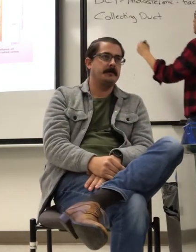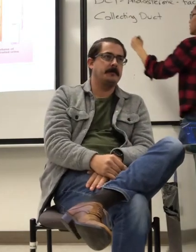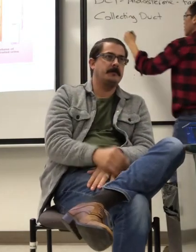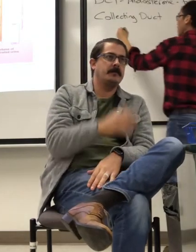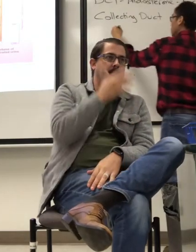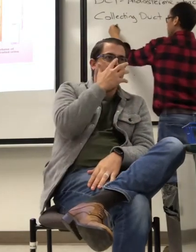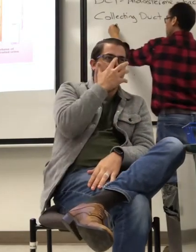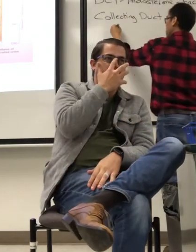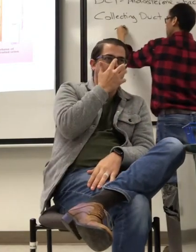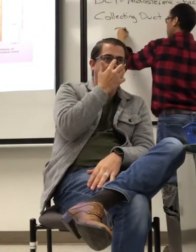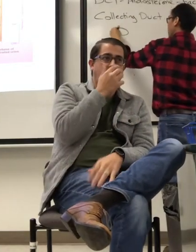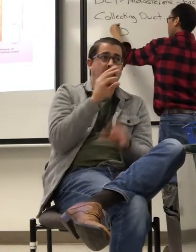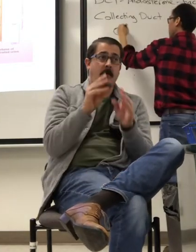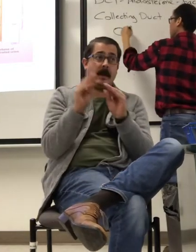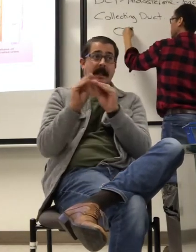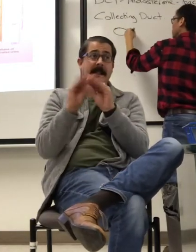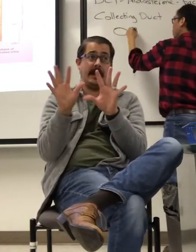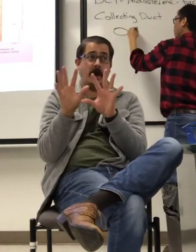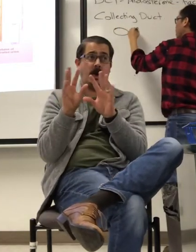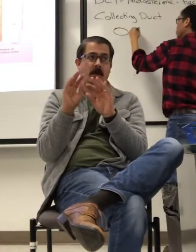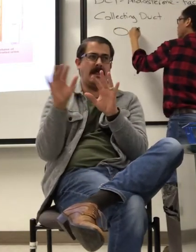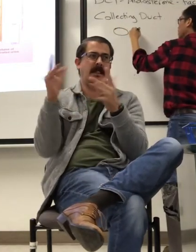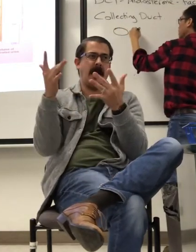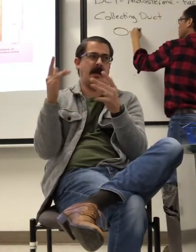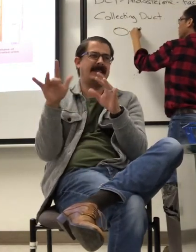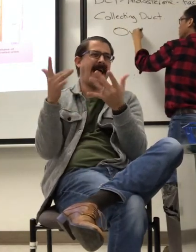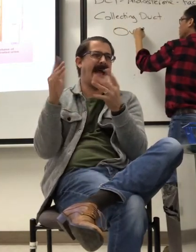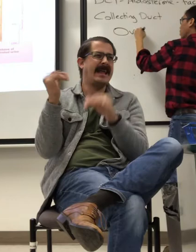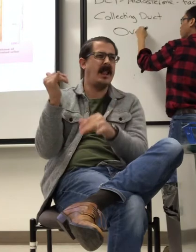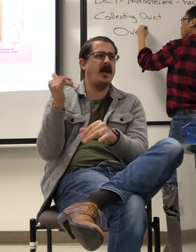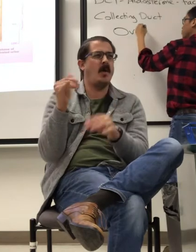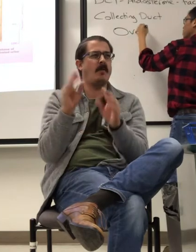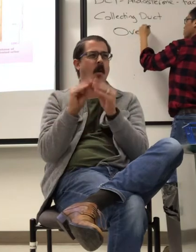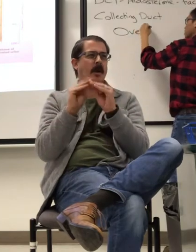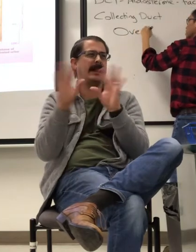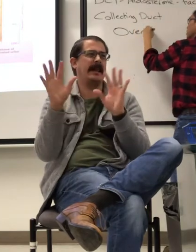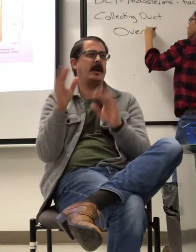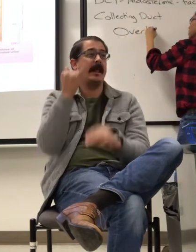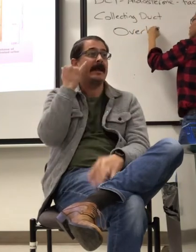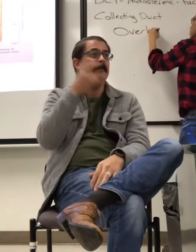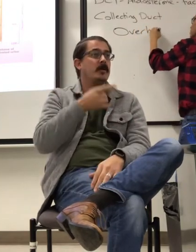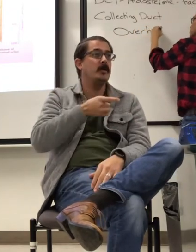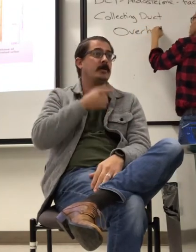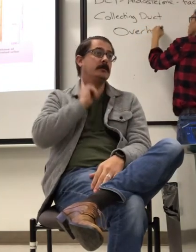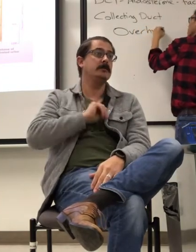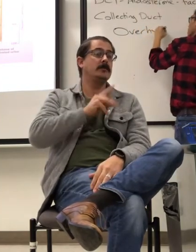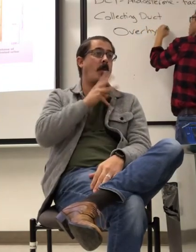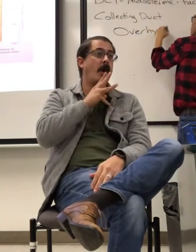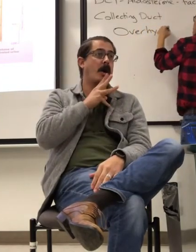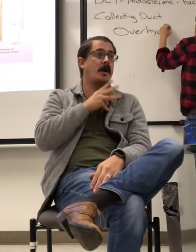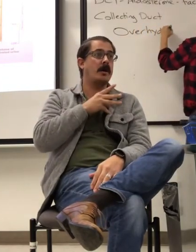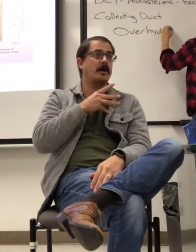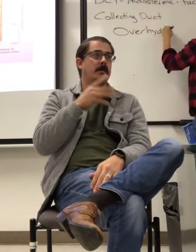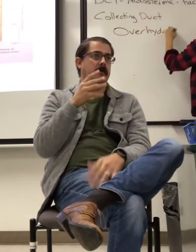if the physiological condition of the body is overhydrated, overhydration,